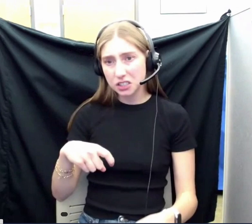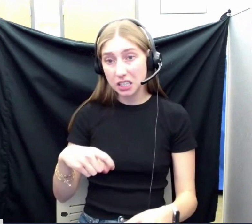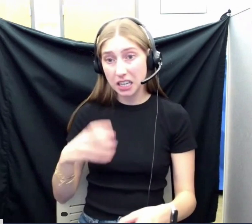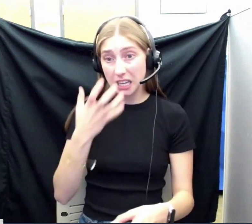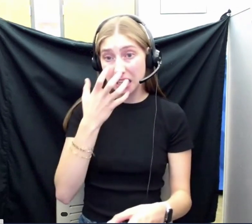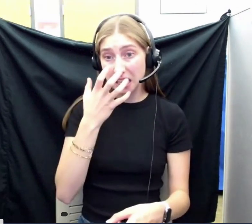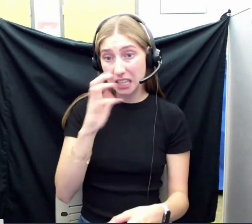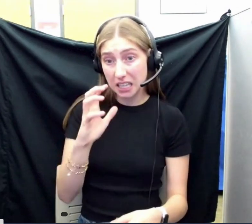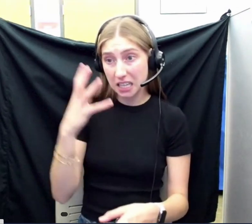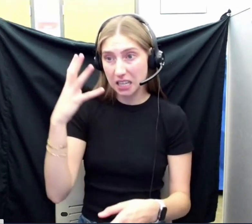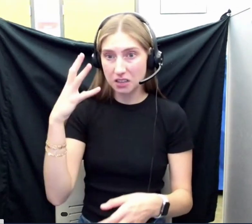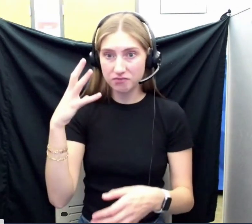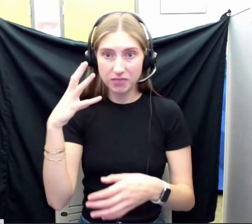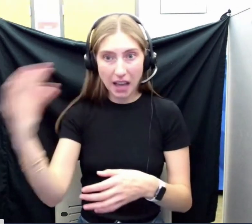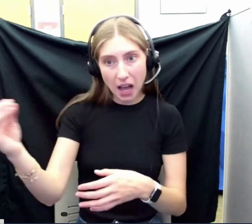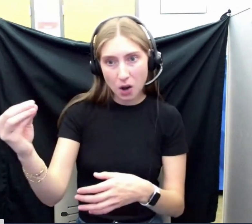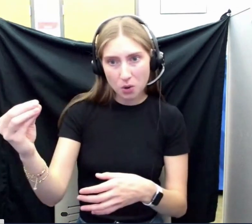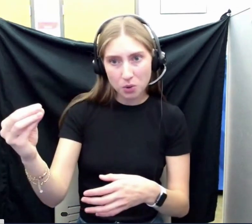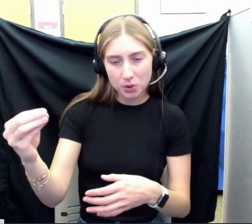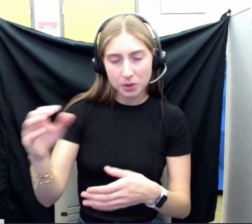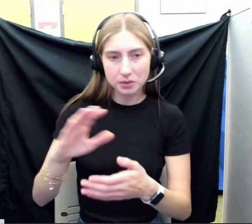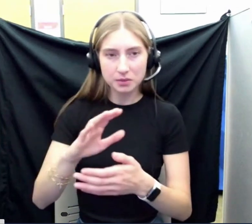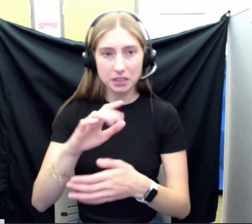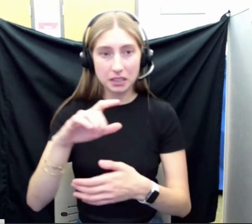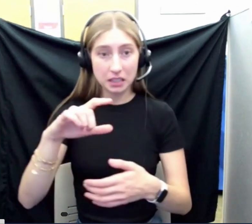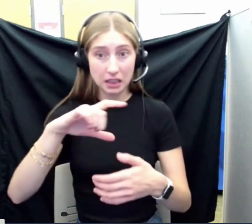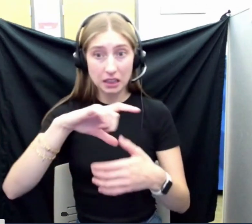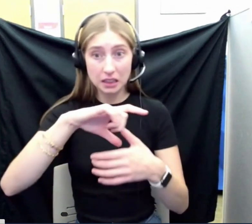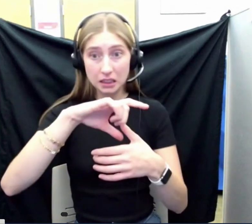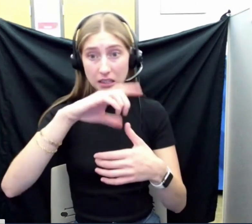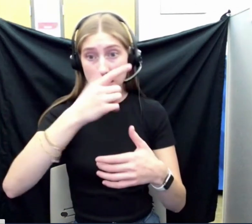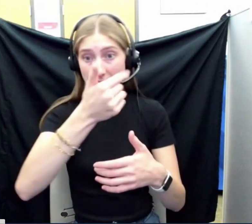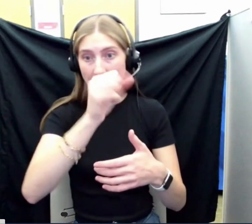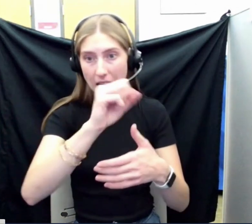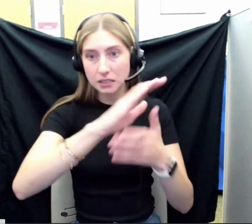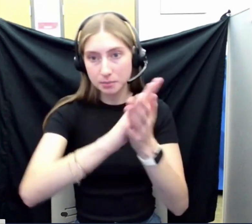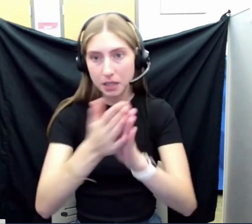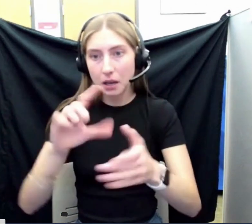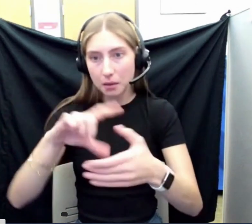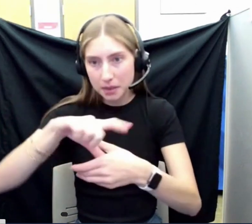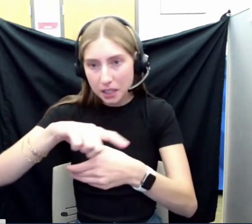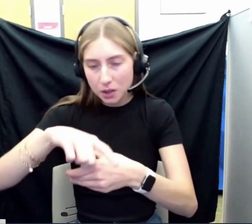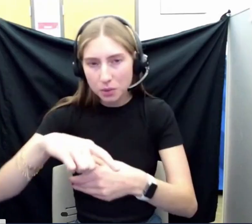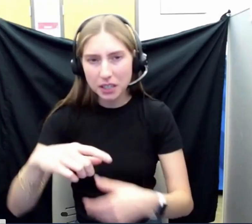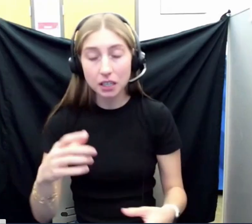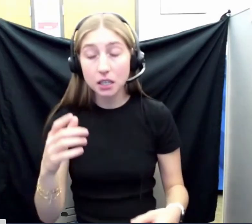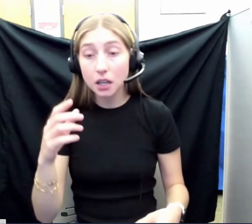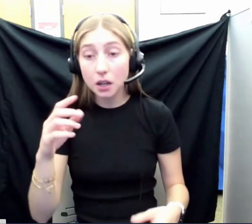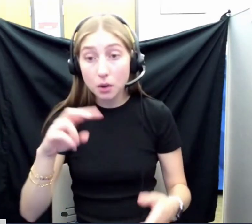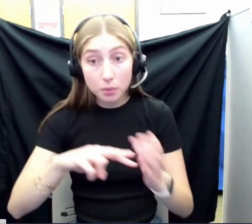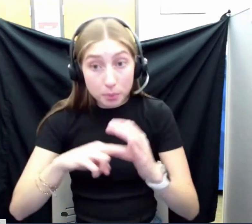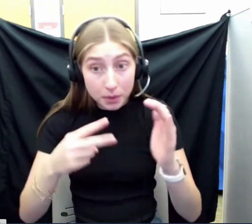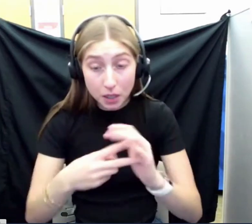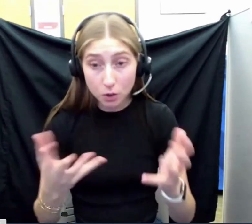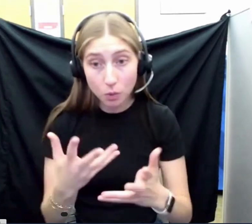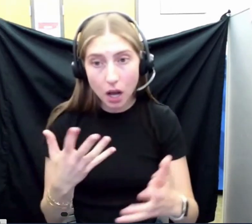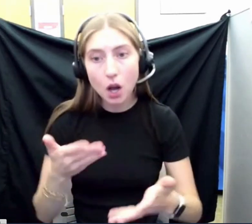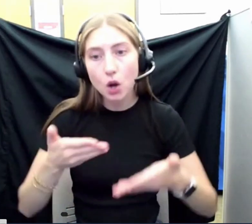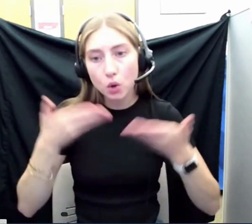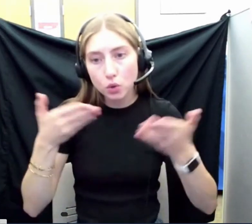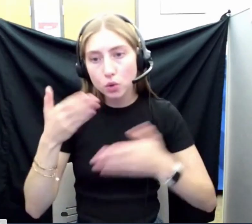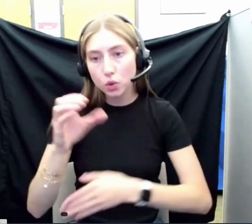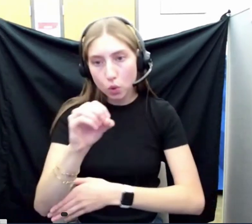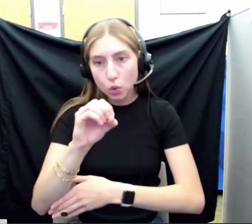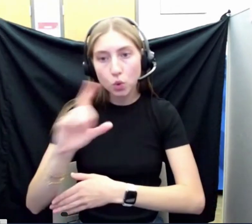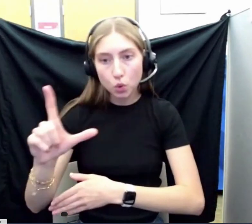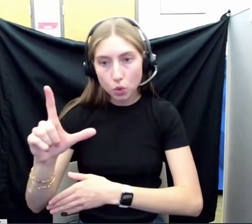to say take the heat out of it? Cool it. If you cool water vapor, it turns into liquid. If you cool liquid, it turns into